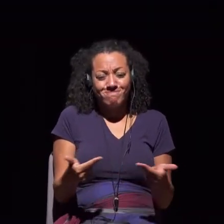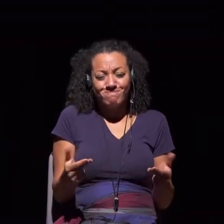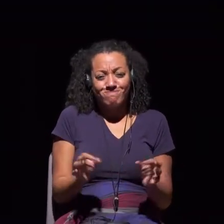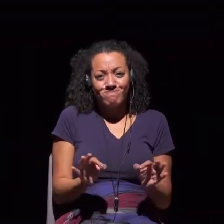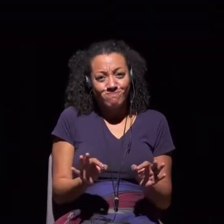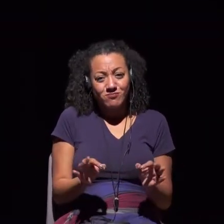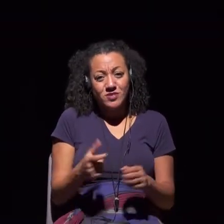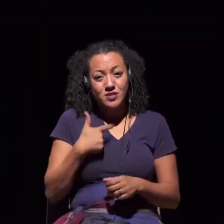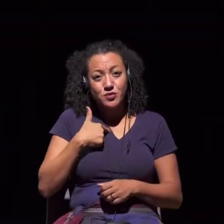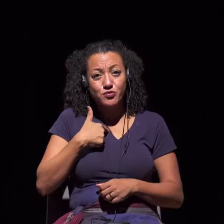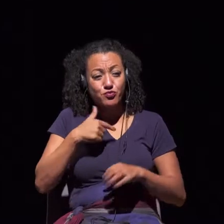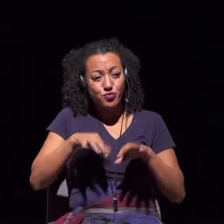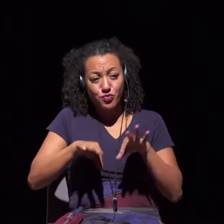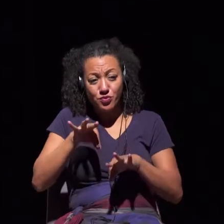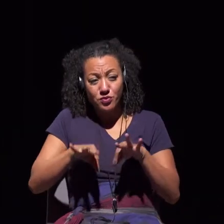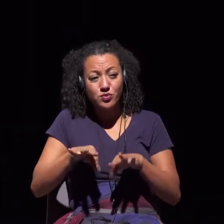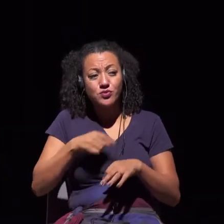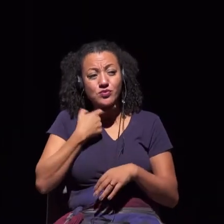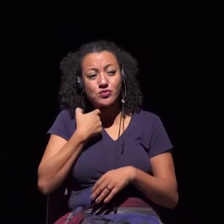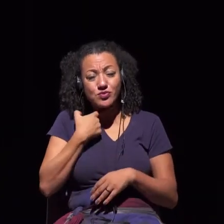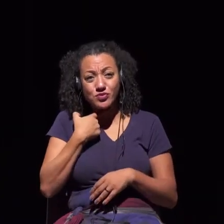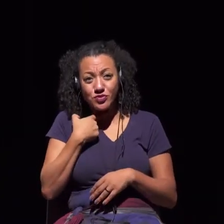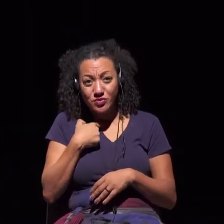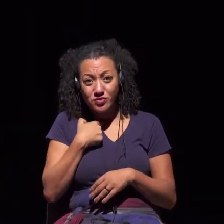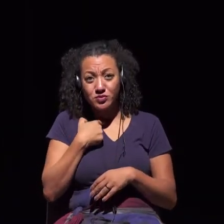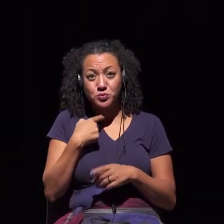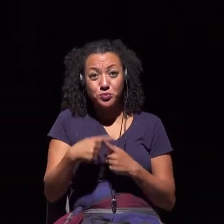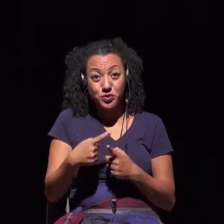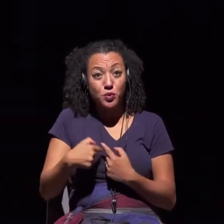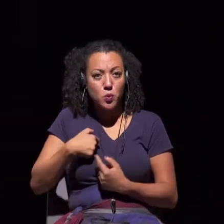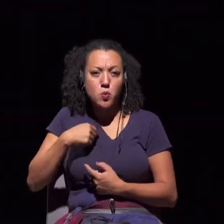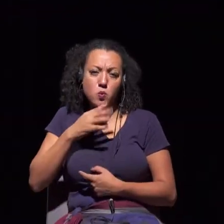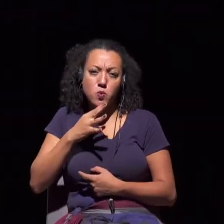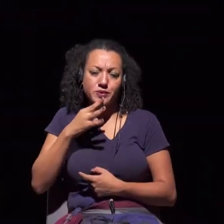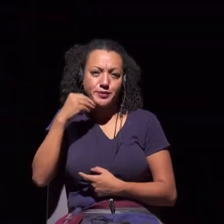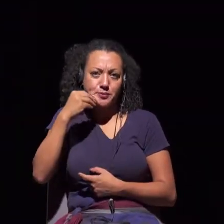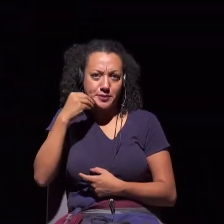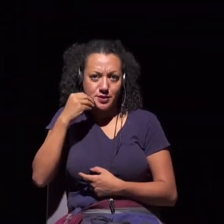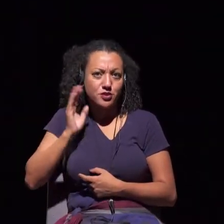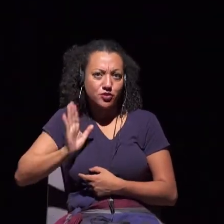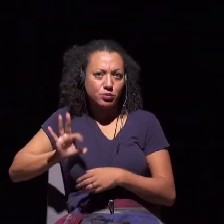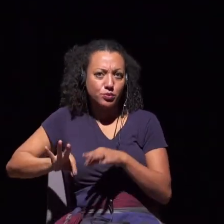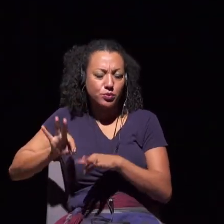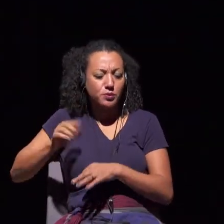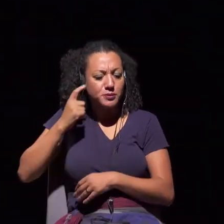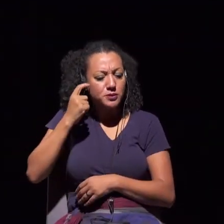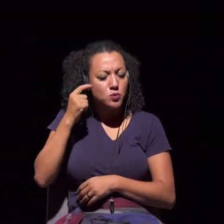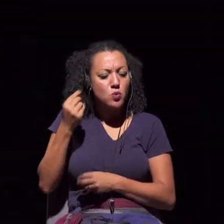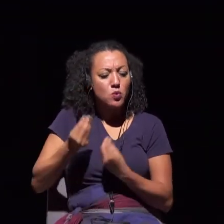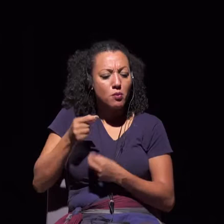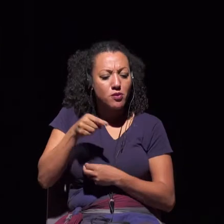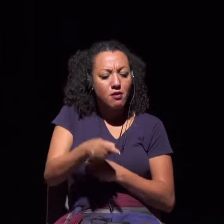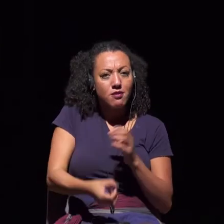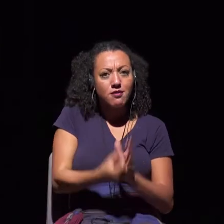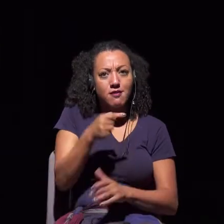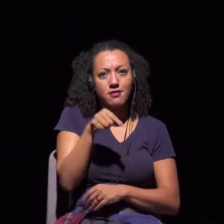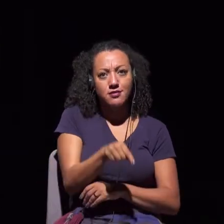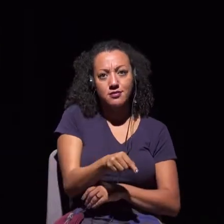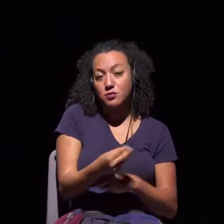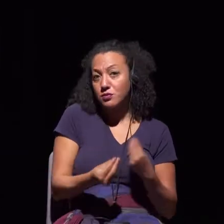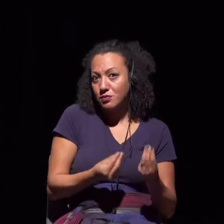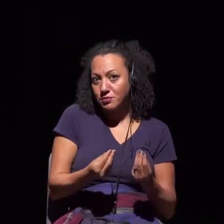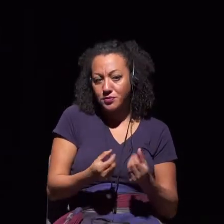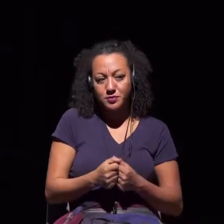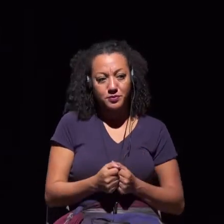to curate this experience, how do I do that? And I don't know what happened to my images.